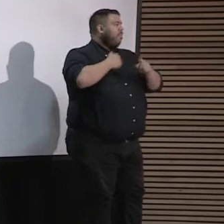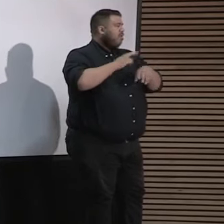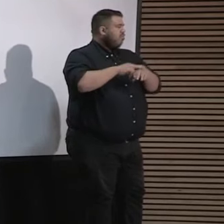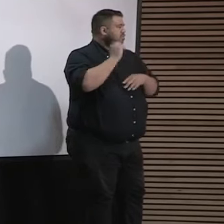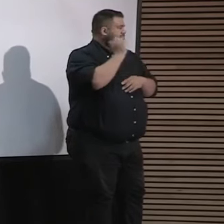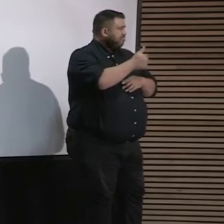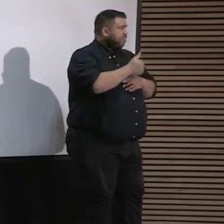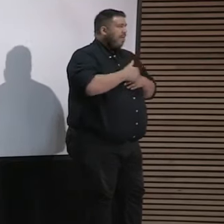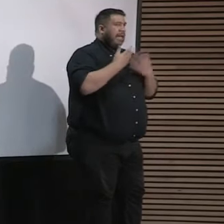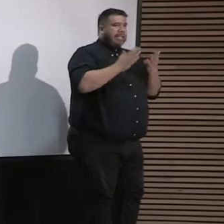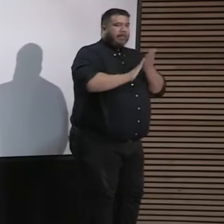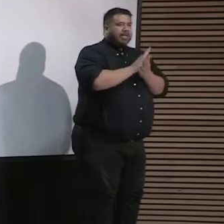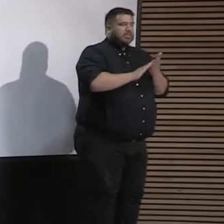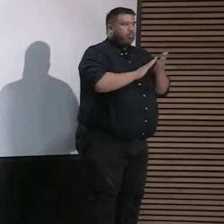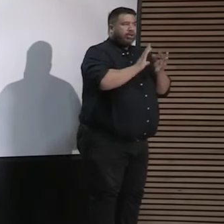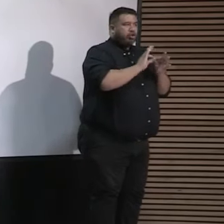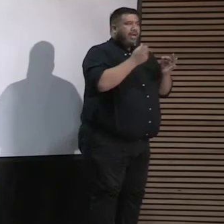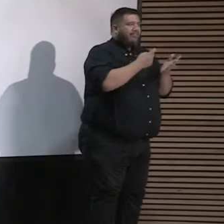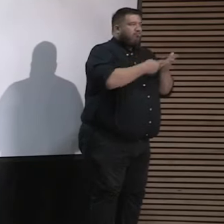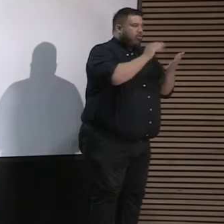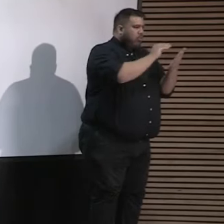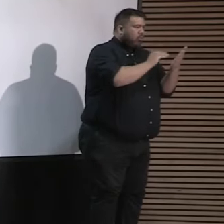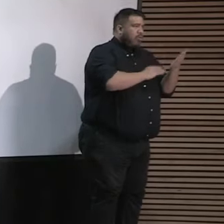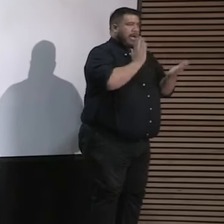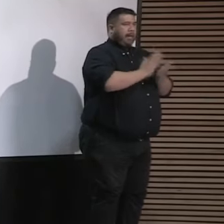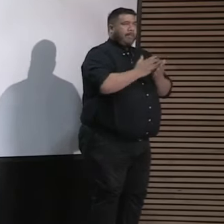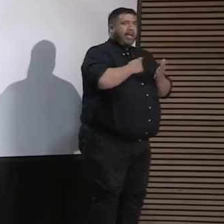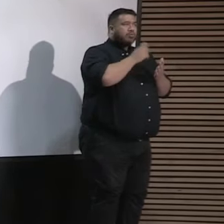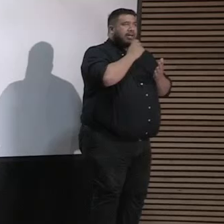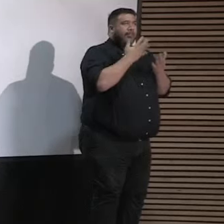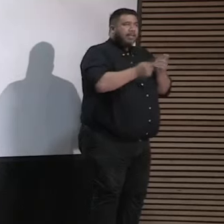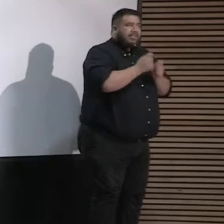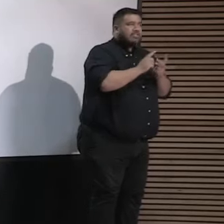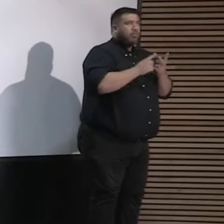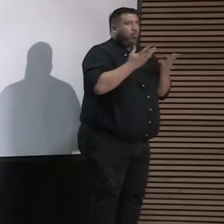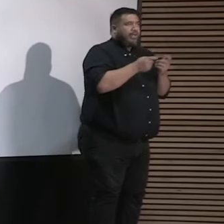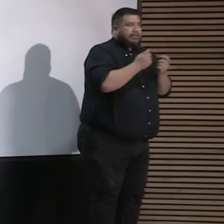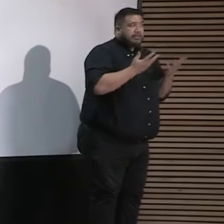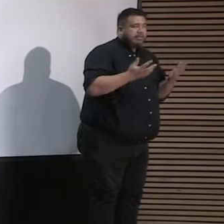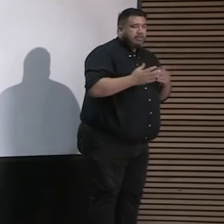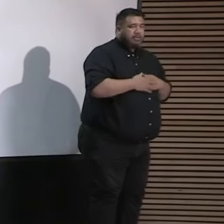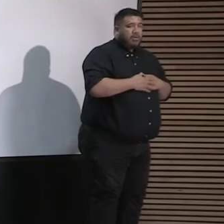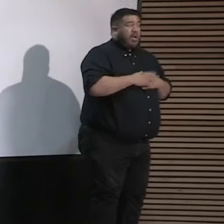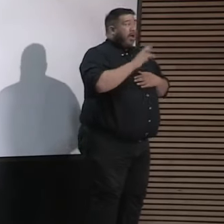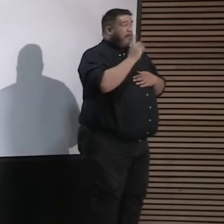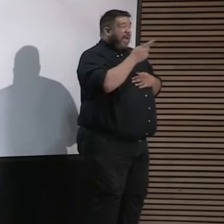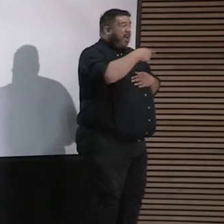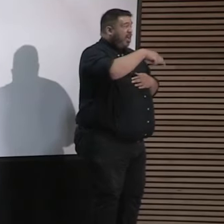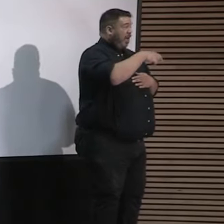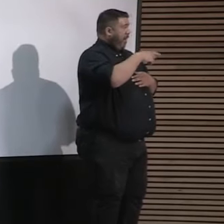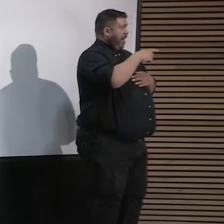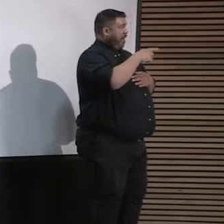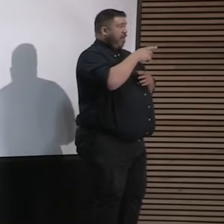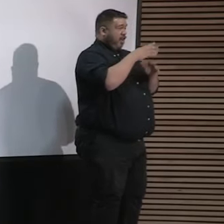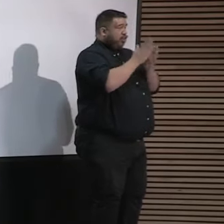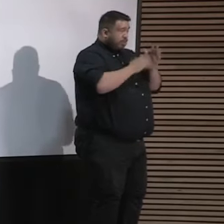to go to a CBAC. Reassured that those workers were being tested, and